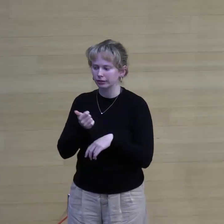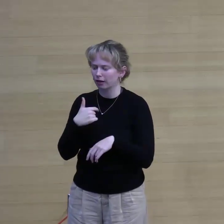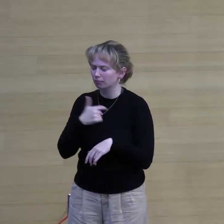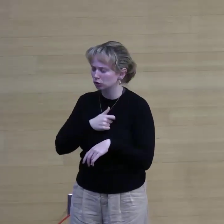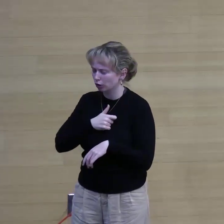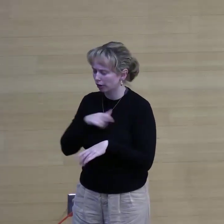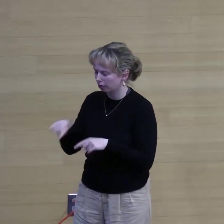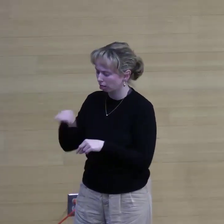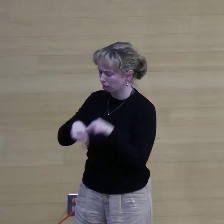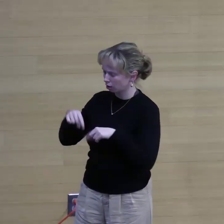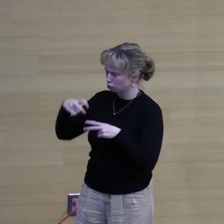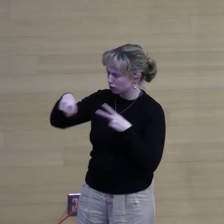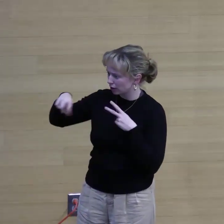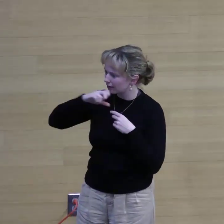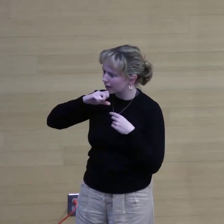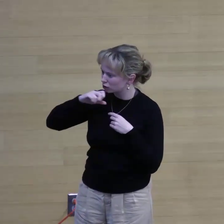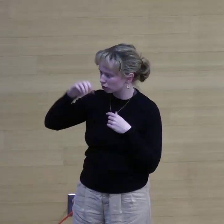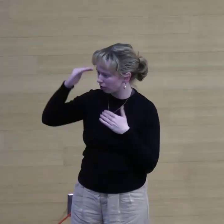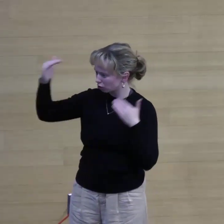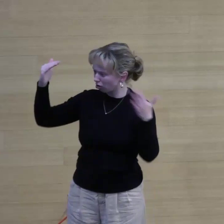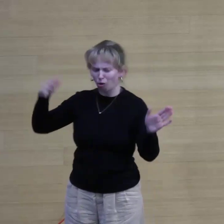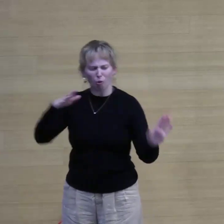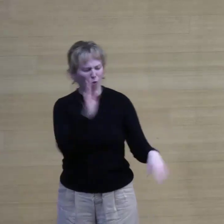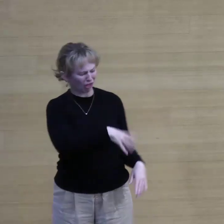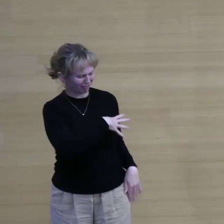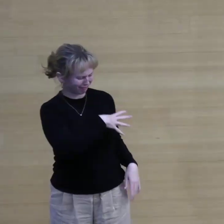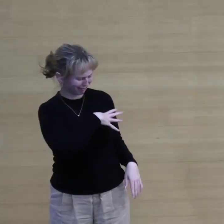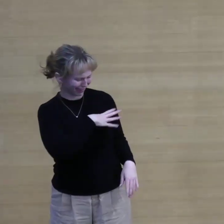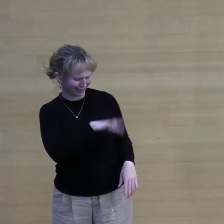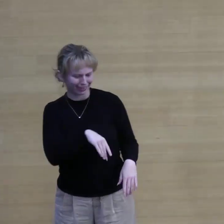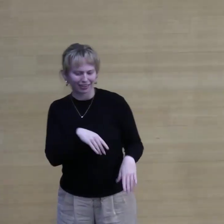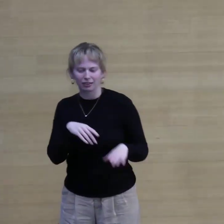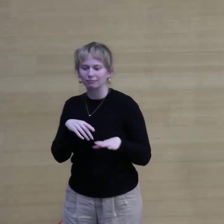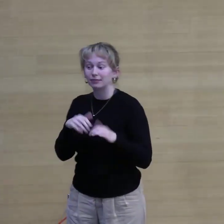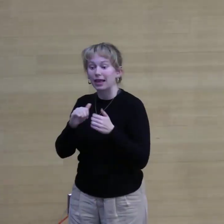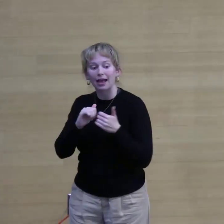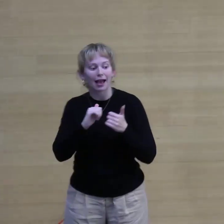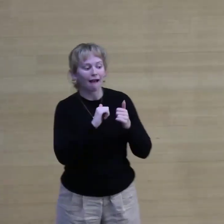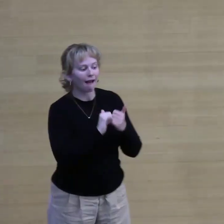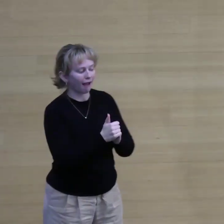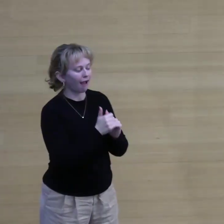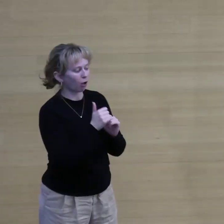Sorry, I went back to the transitional age adults. I forgot your question. Like how do